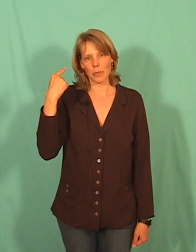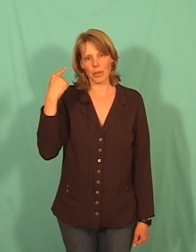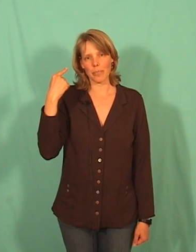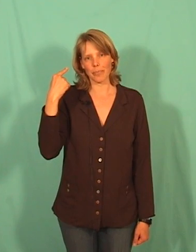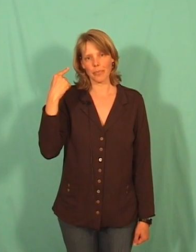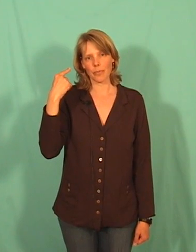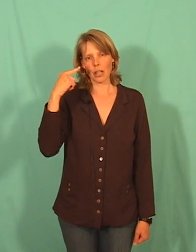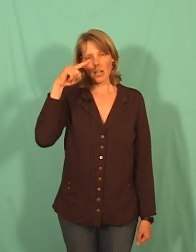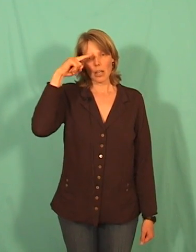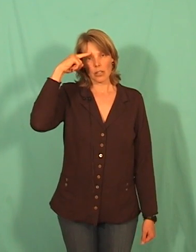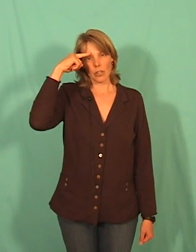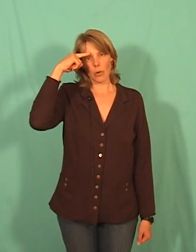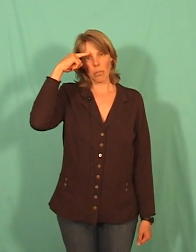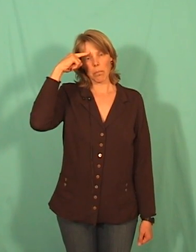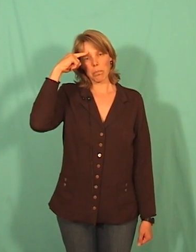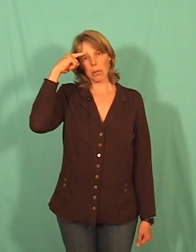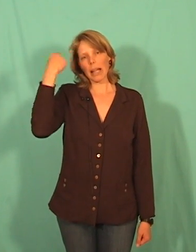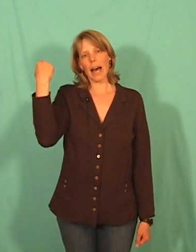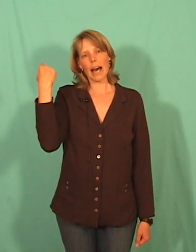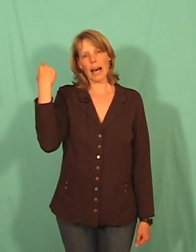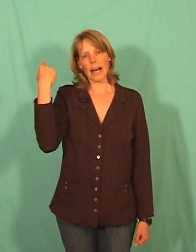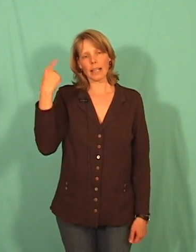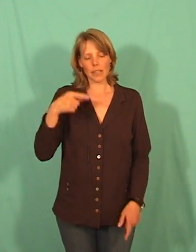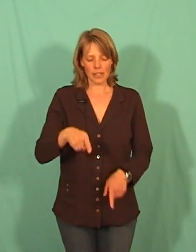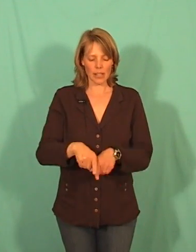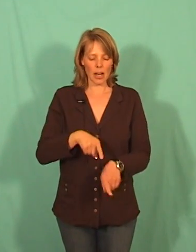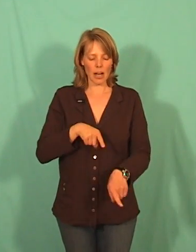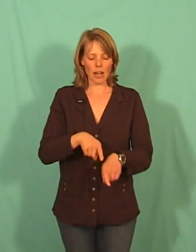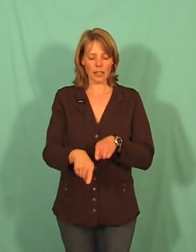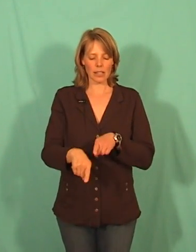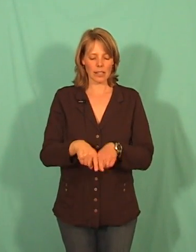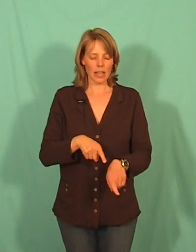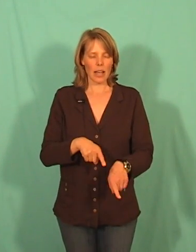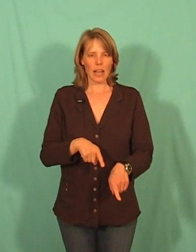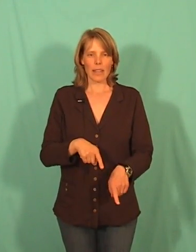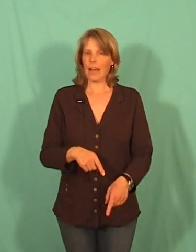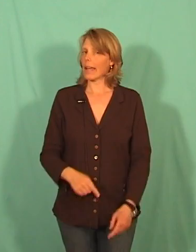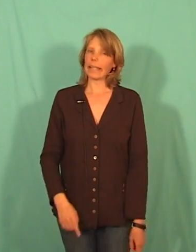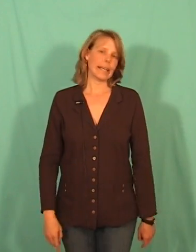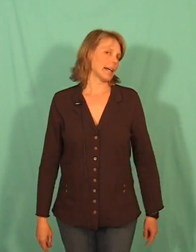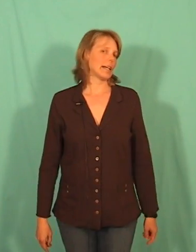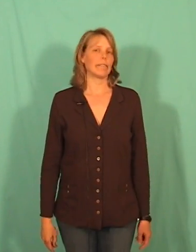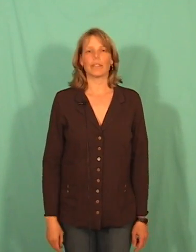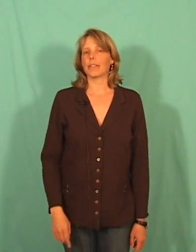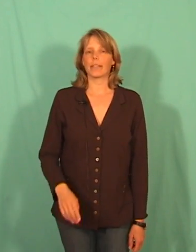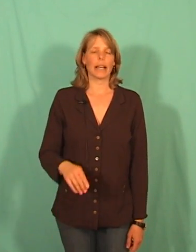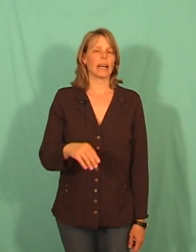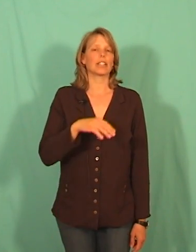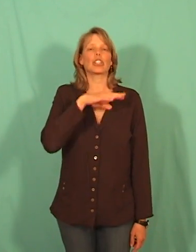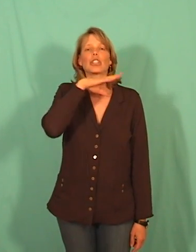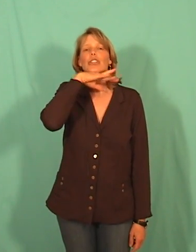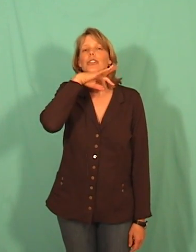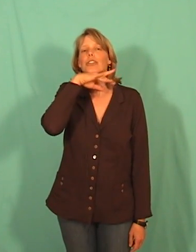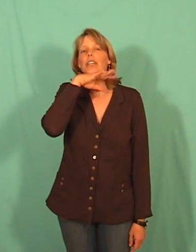from. So black socks, they never get